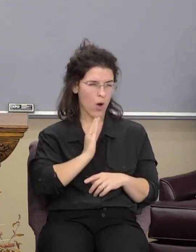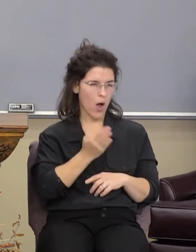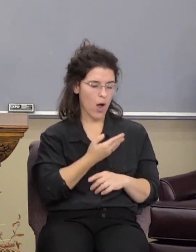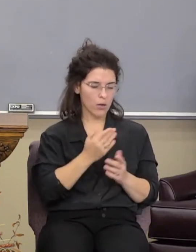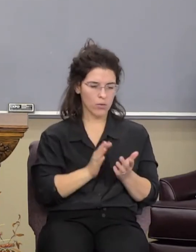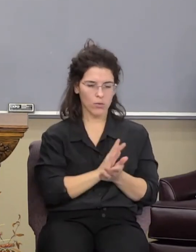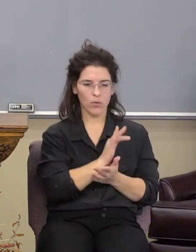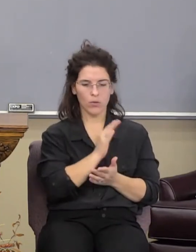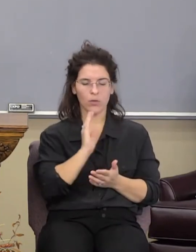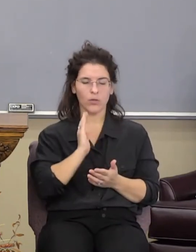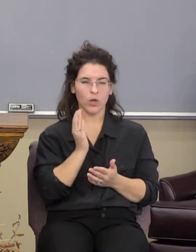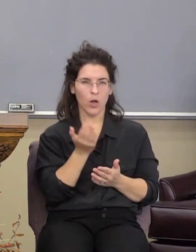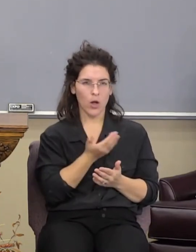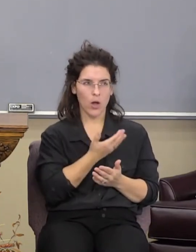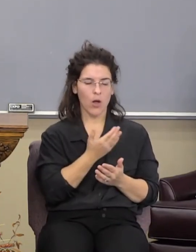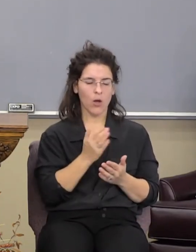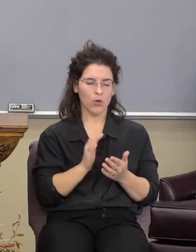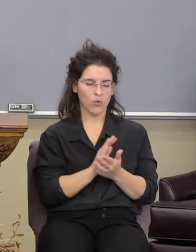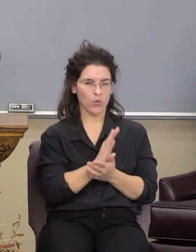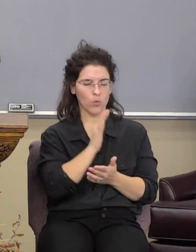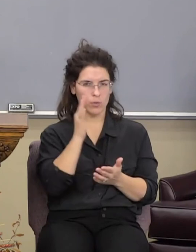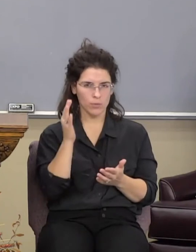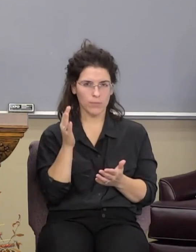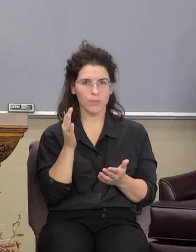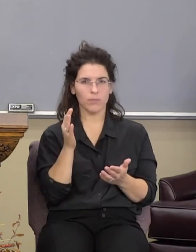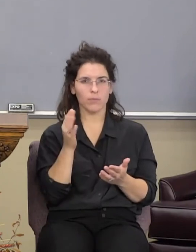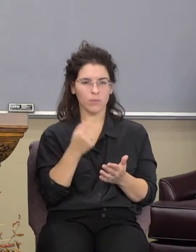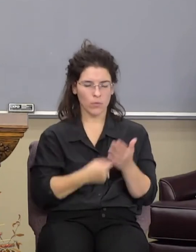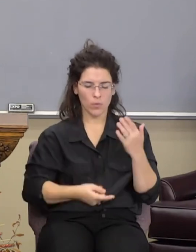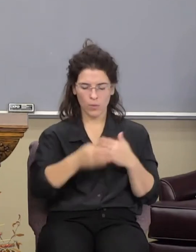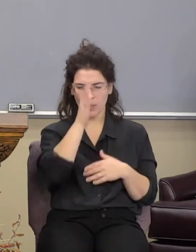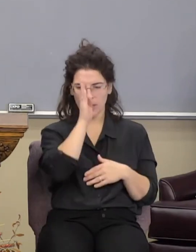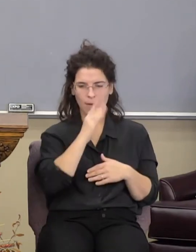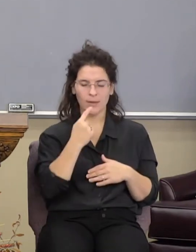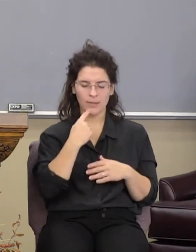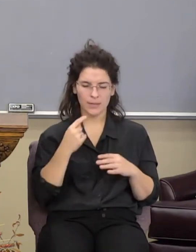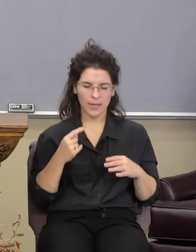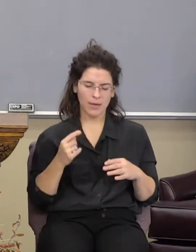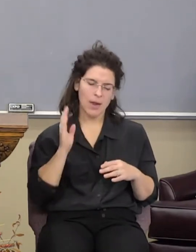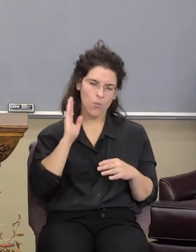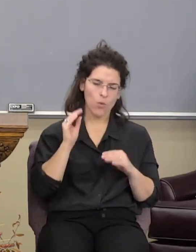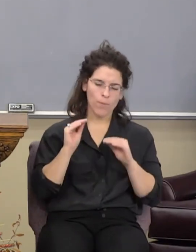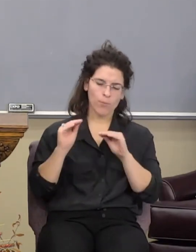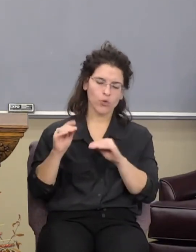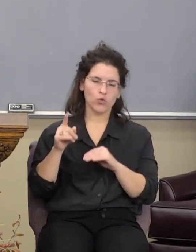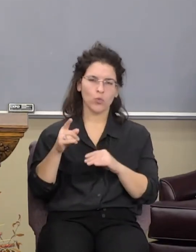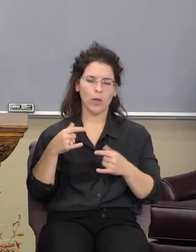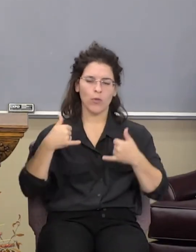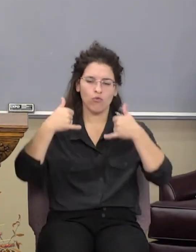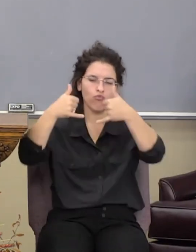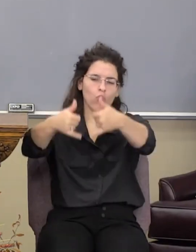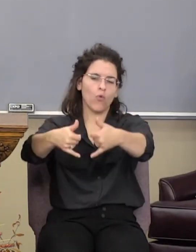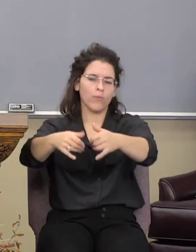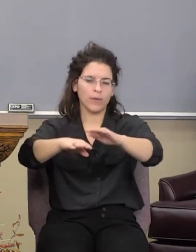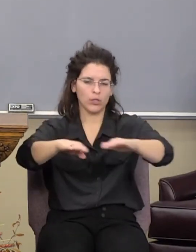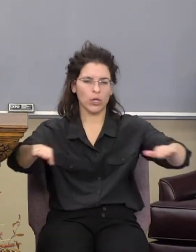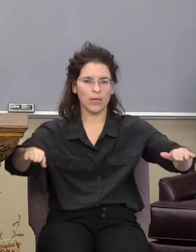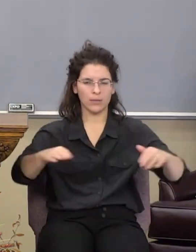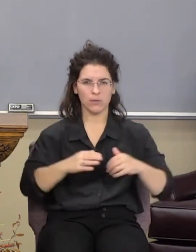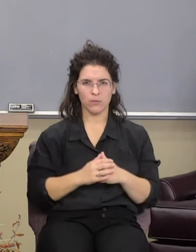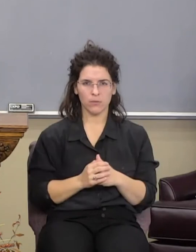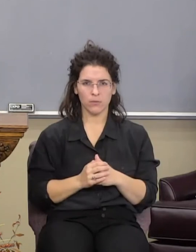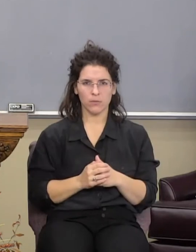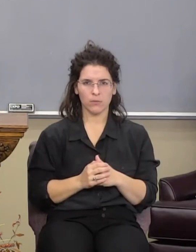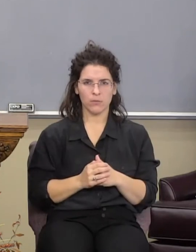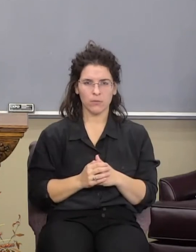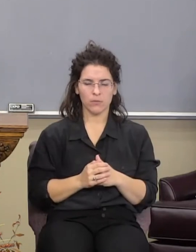glory, unto our glory, what God is saying is, I'm going to put you on the trophy chest. I'm